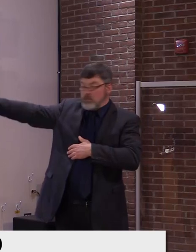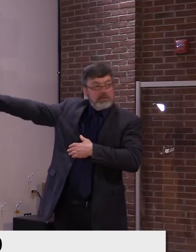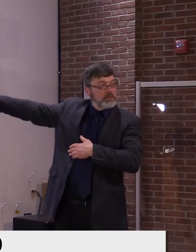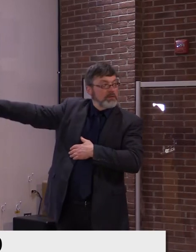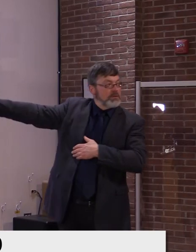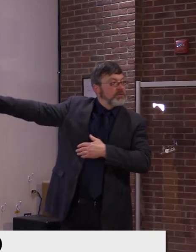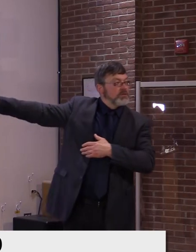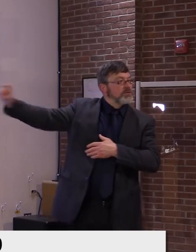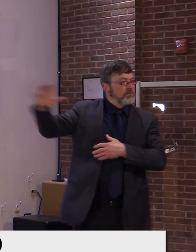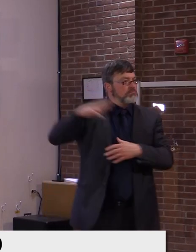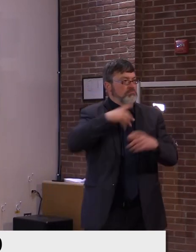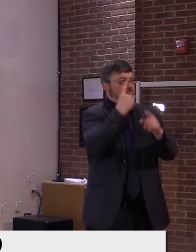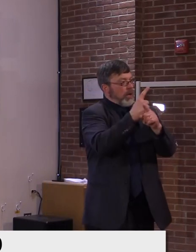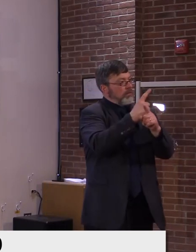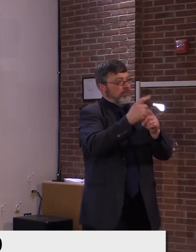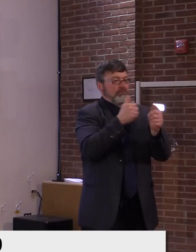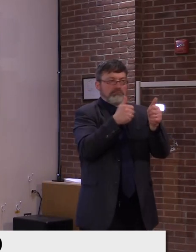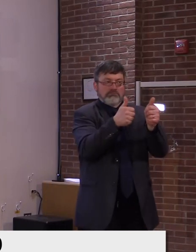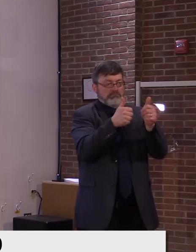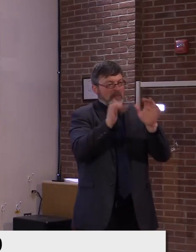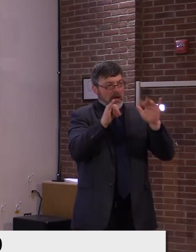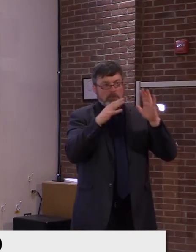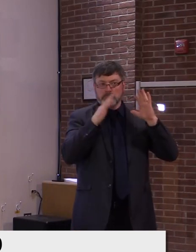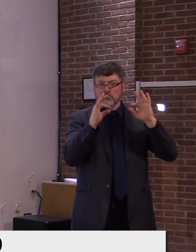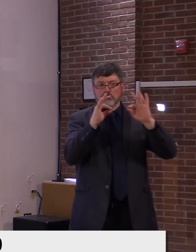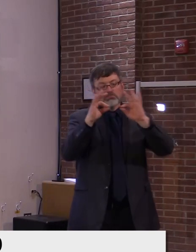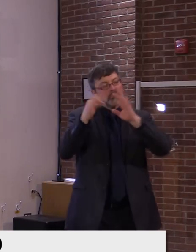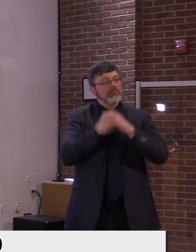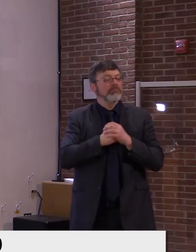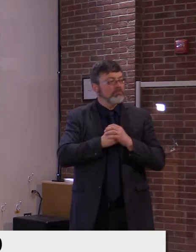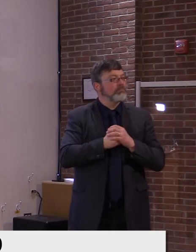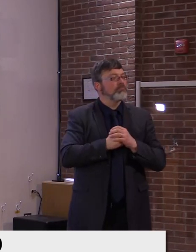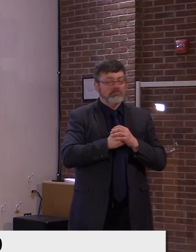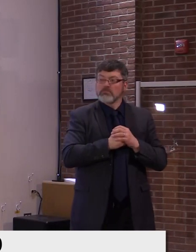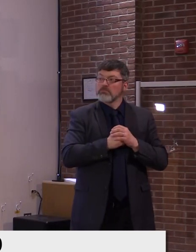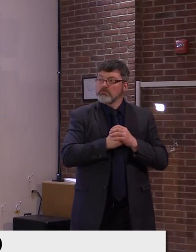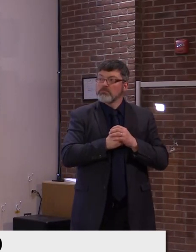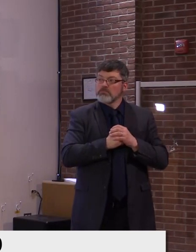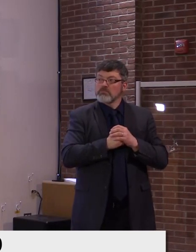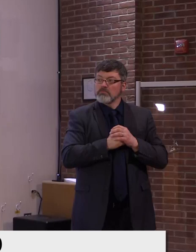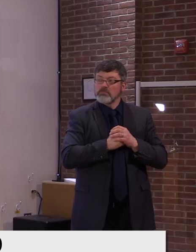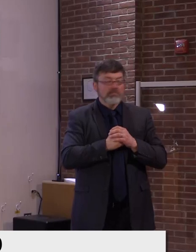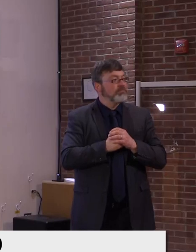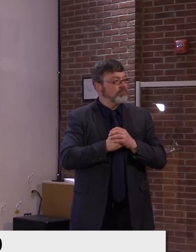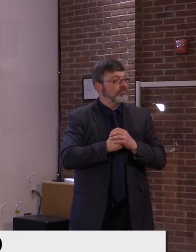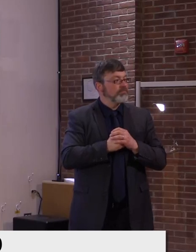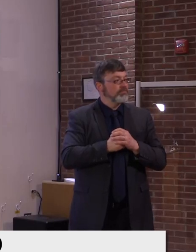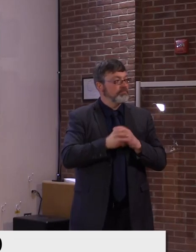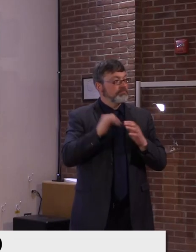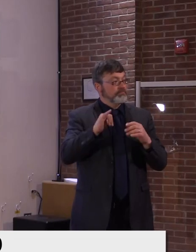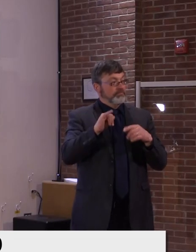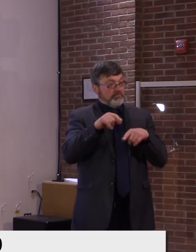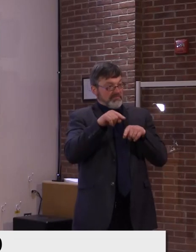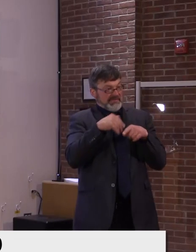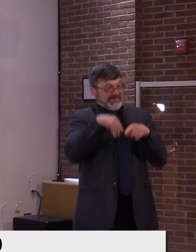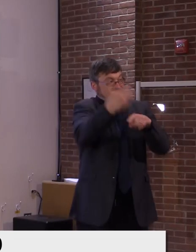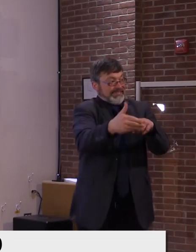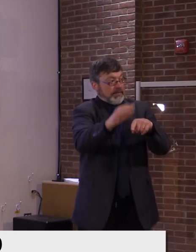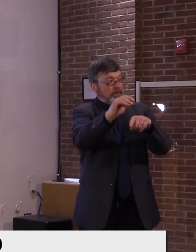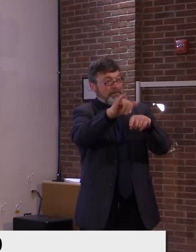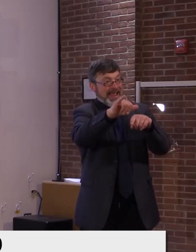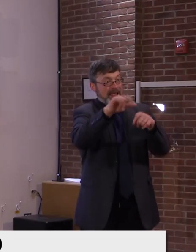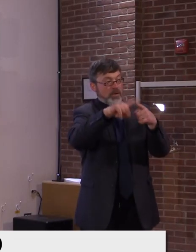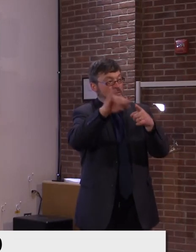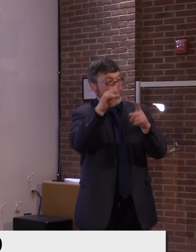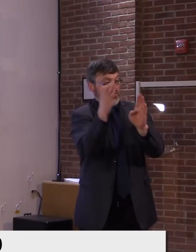well. Further, we continue to have confidence that we will meet these marks set out both in May and June and beyond, as the